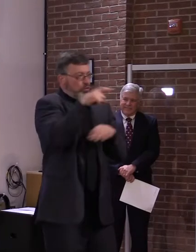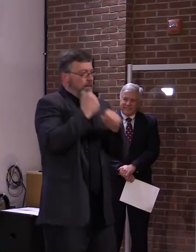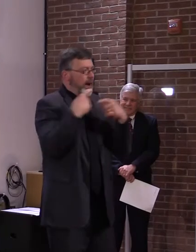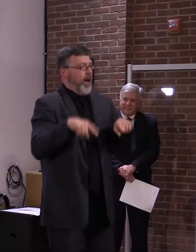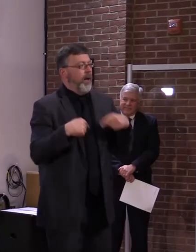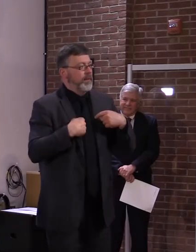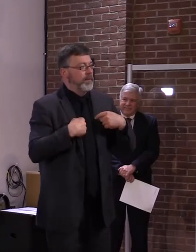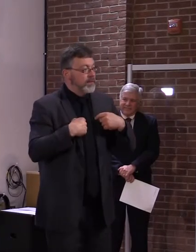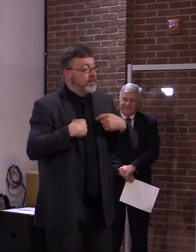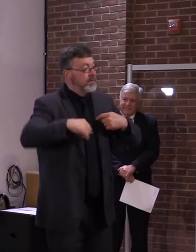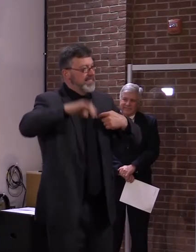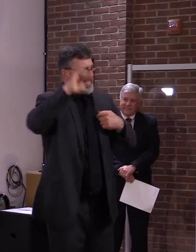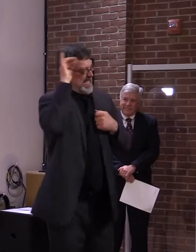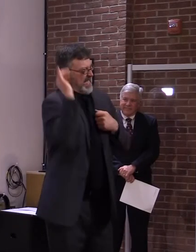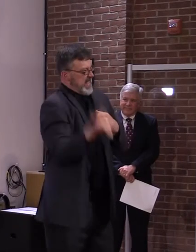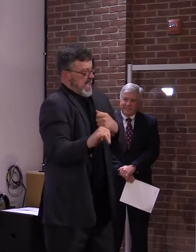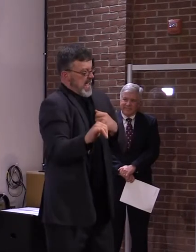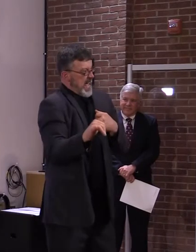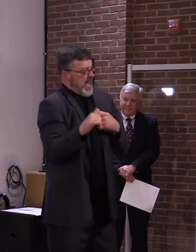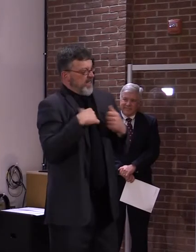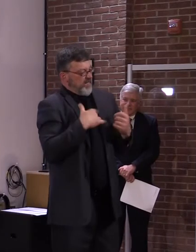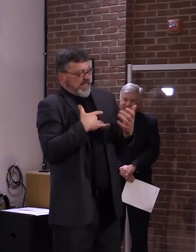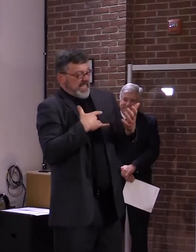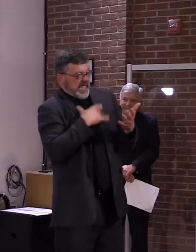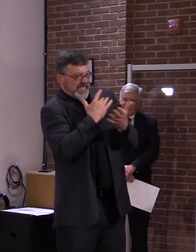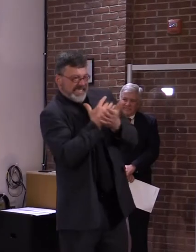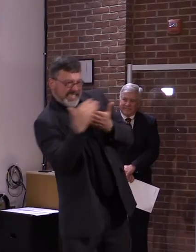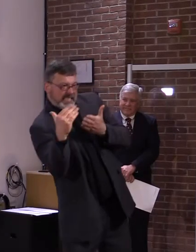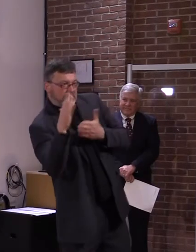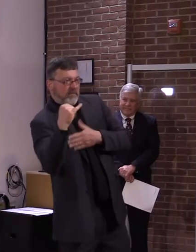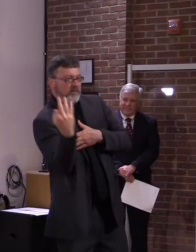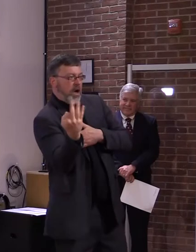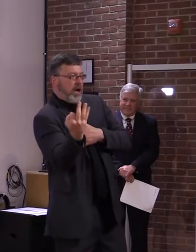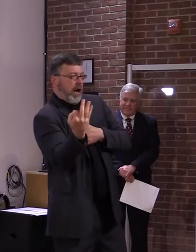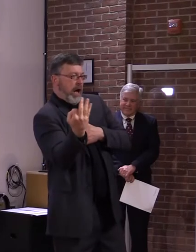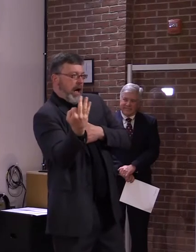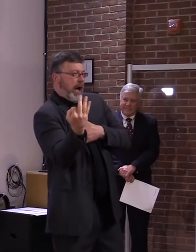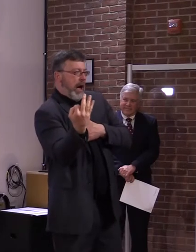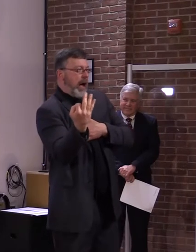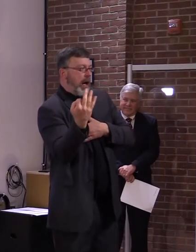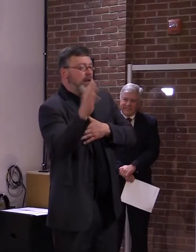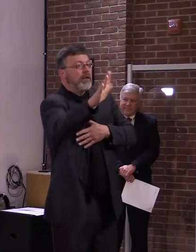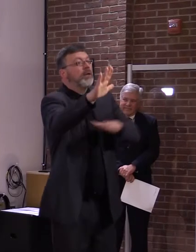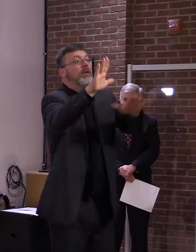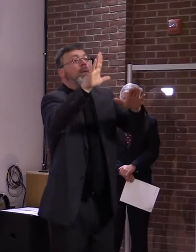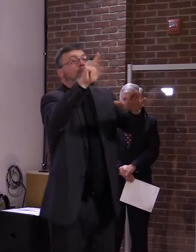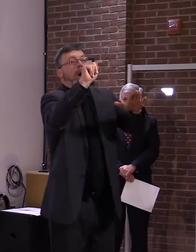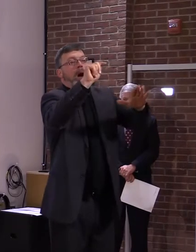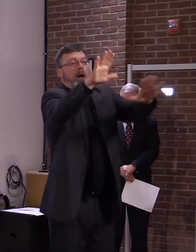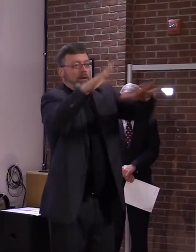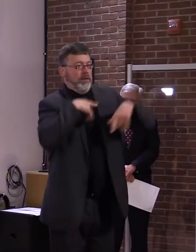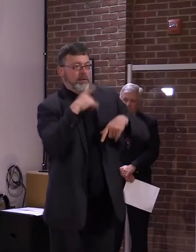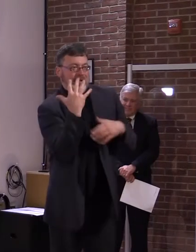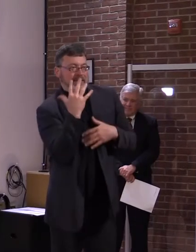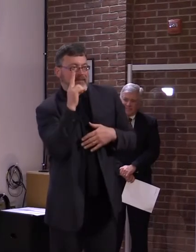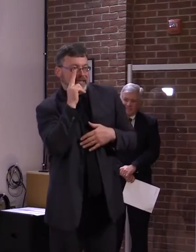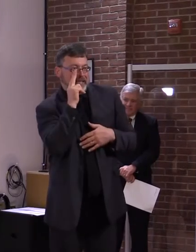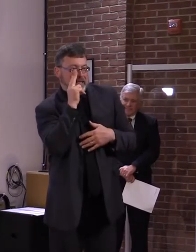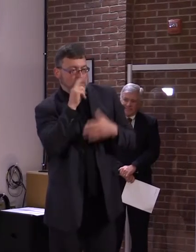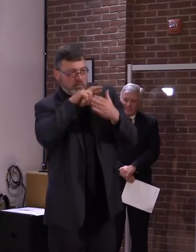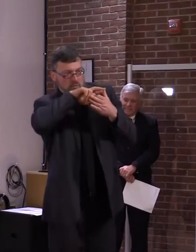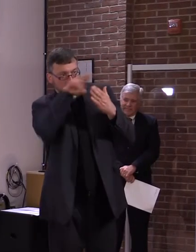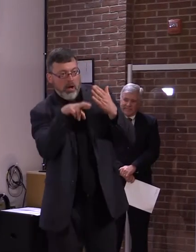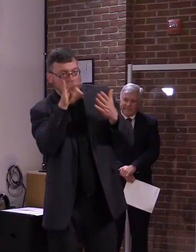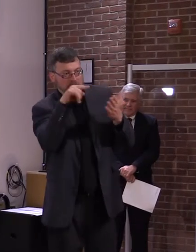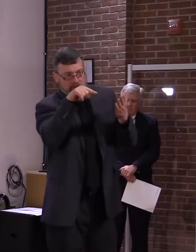of next week is possible. We'll have to see how well we do. And I would encourage those who